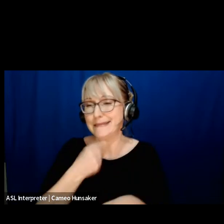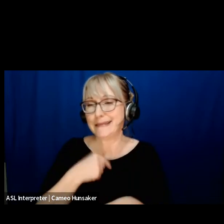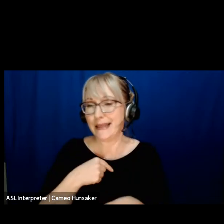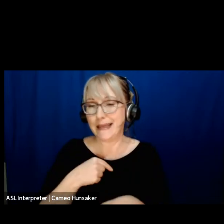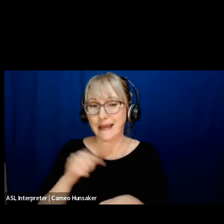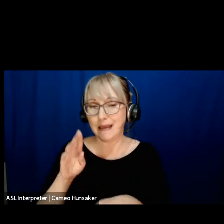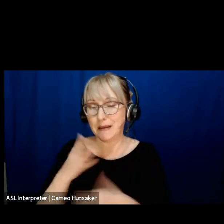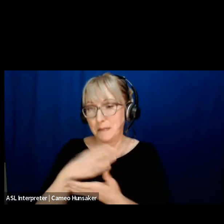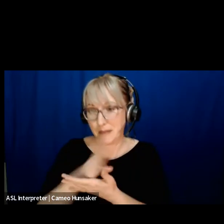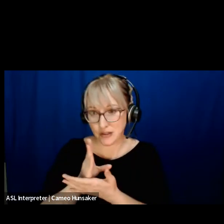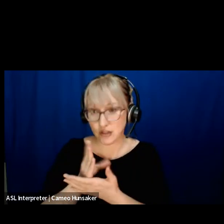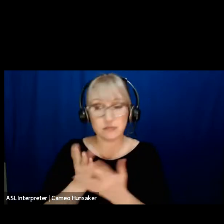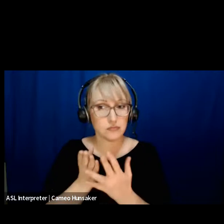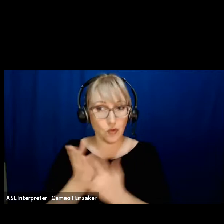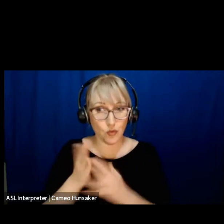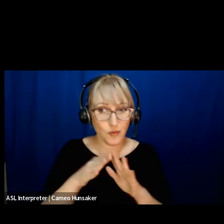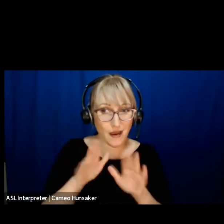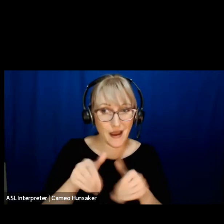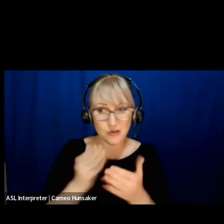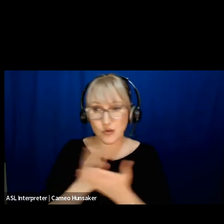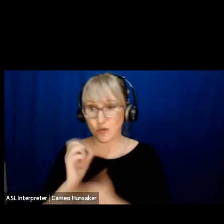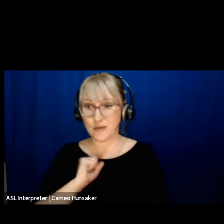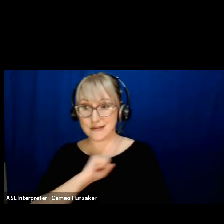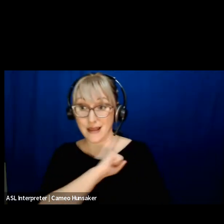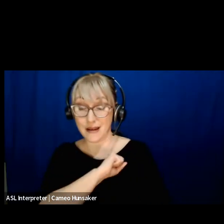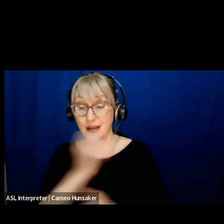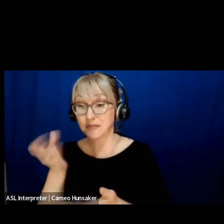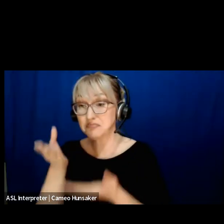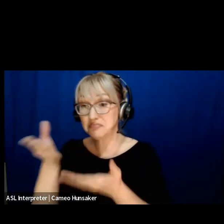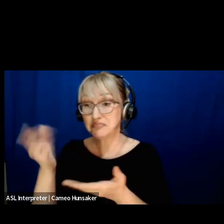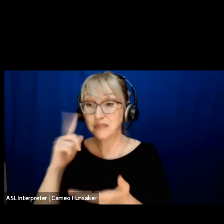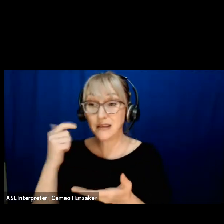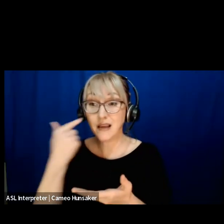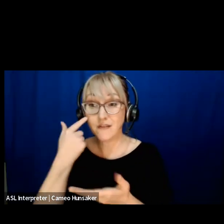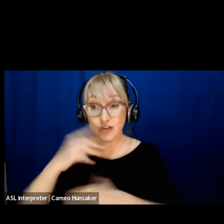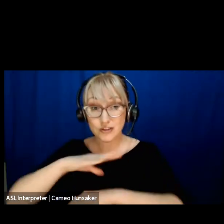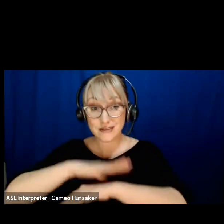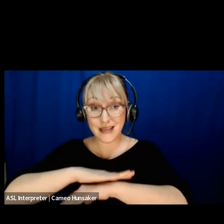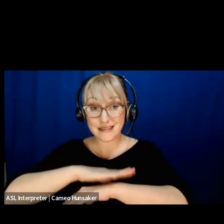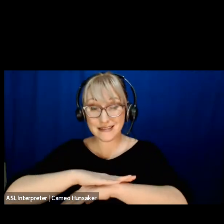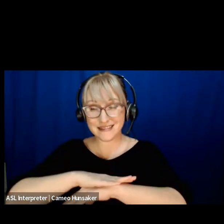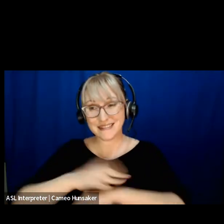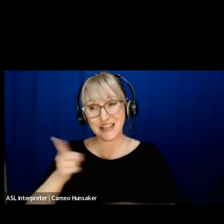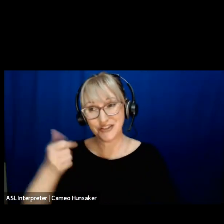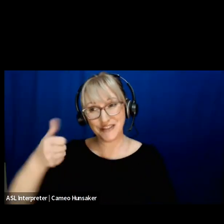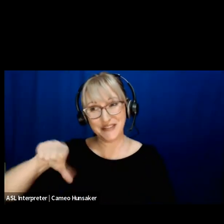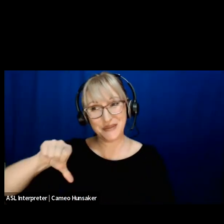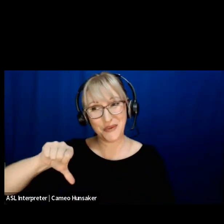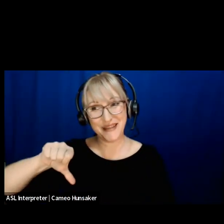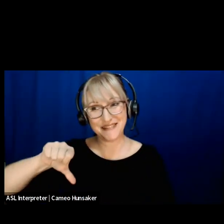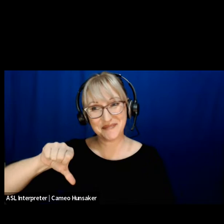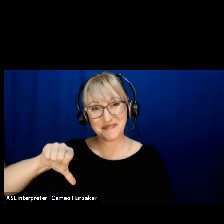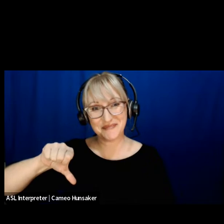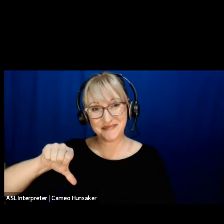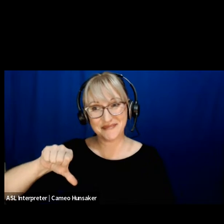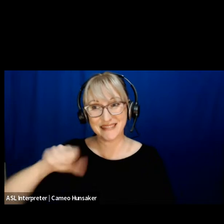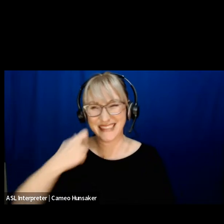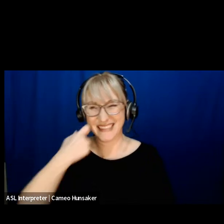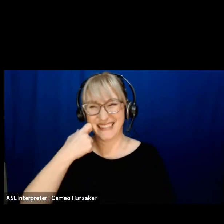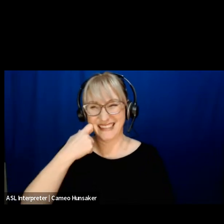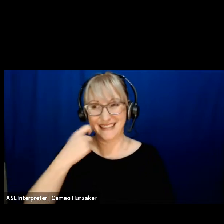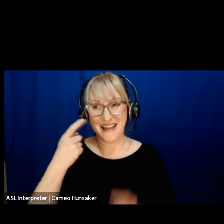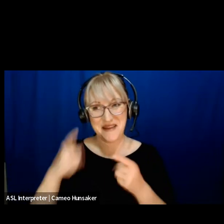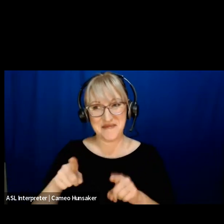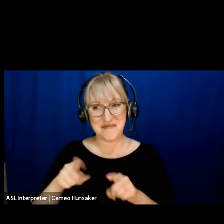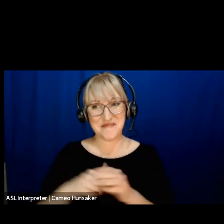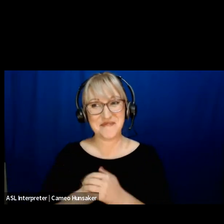through the House and Senate, and they brought it to the governor's desk, and she vetoed it just the other day.